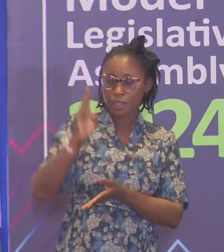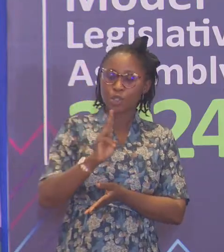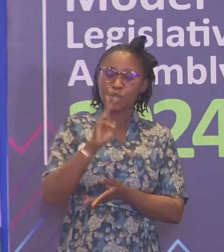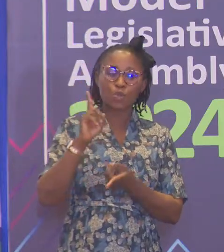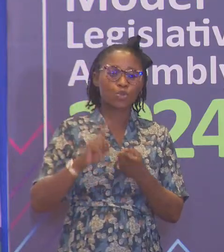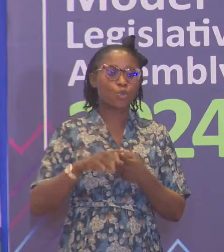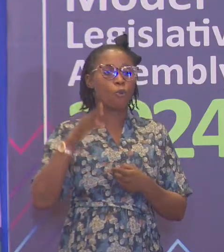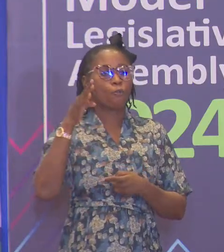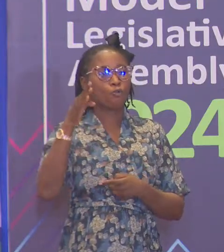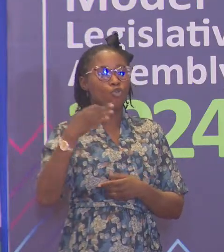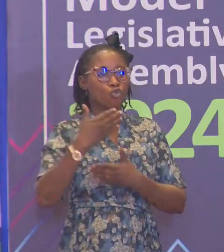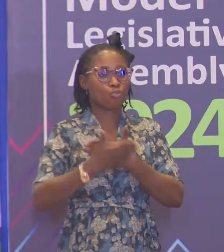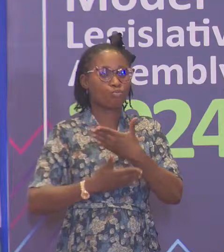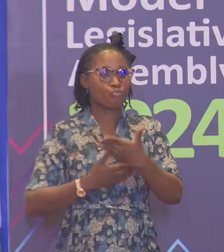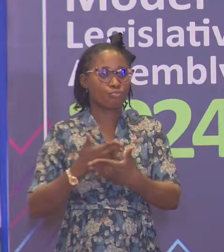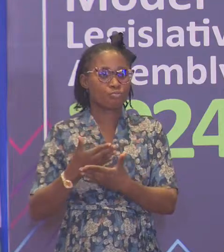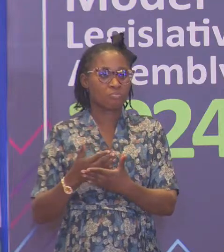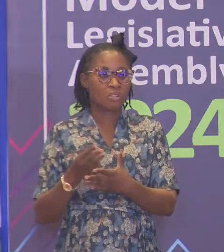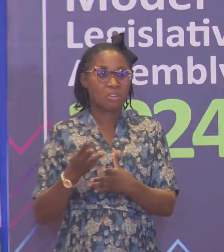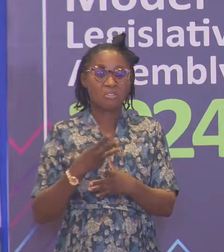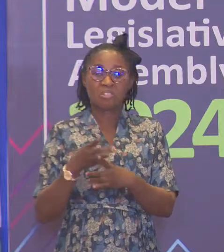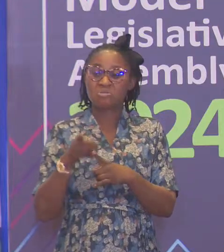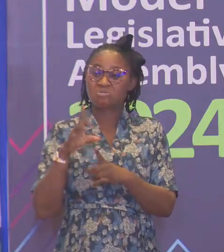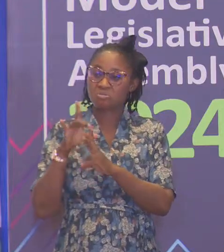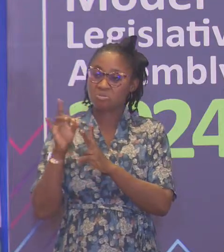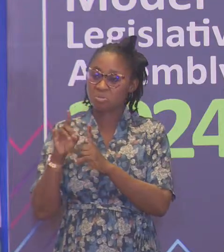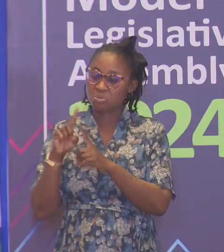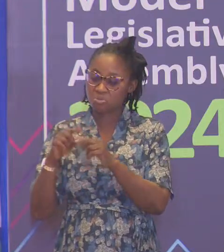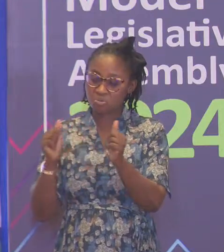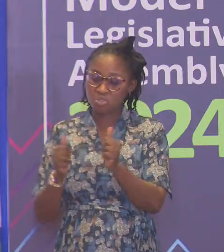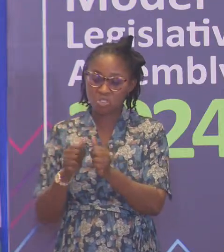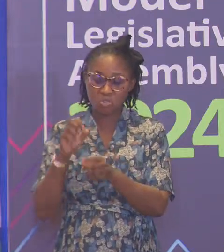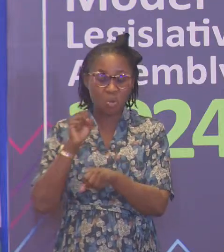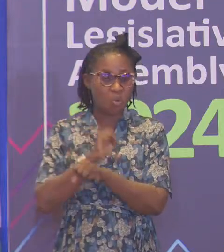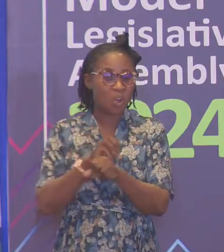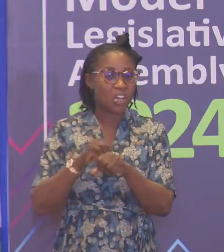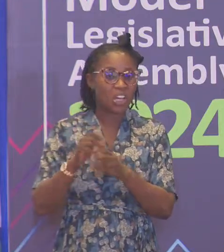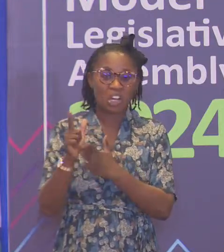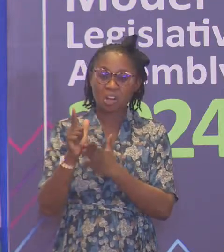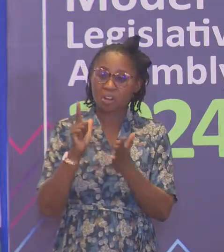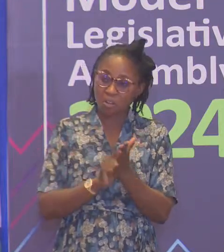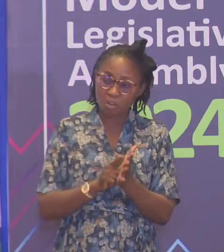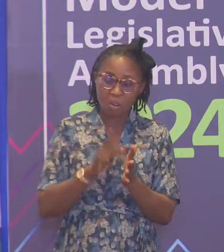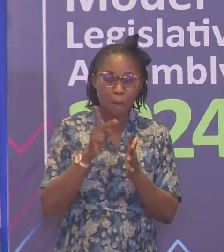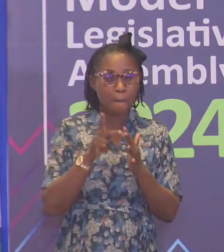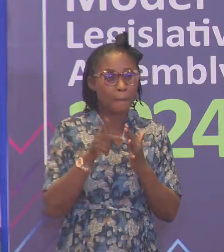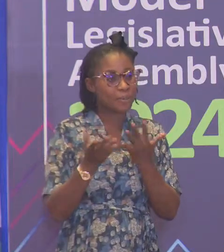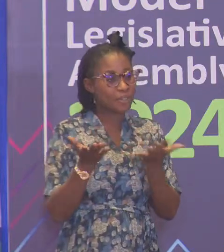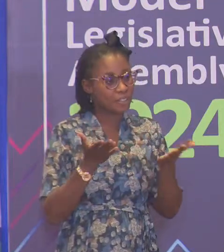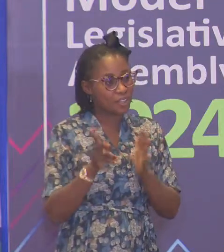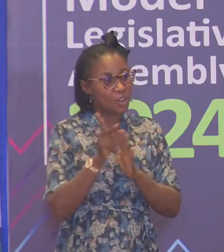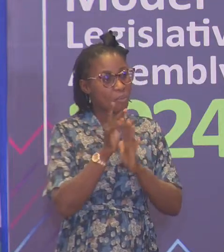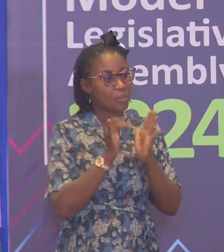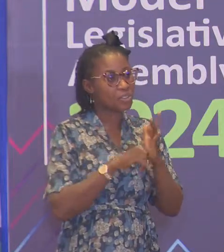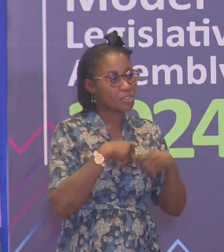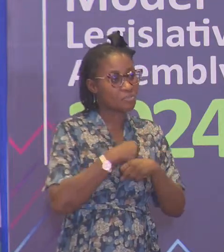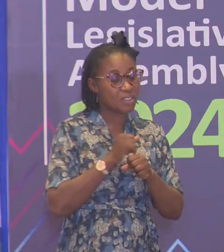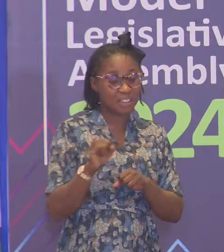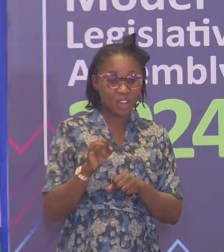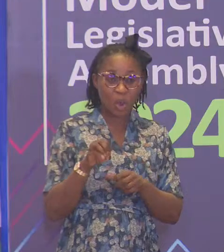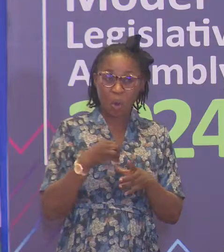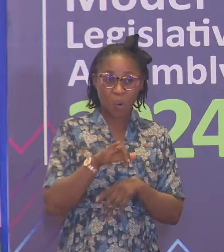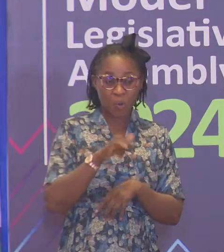future endeavors. Whether you choose to pursue a career in law, public service, policy making, or any other